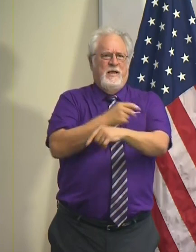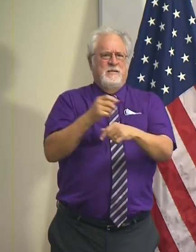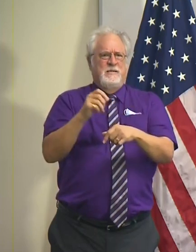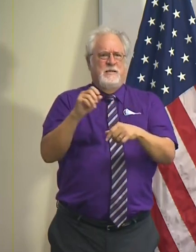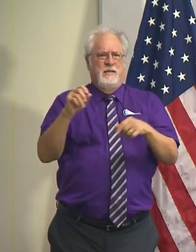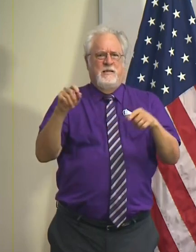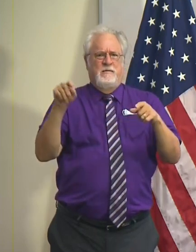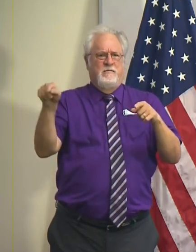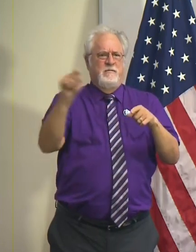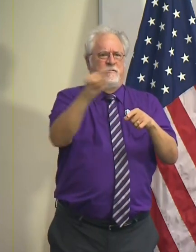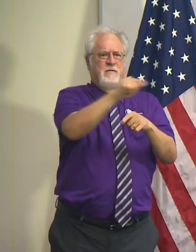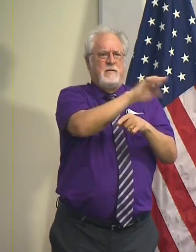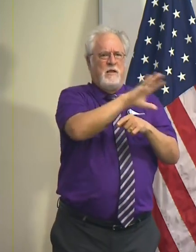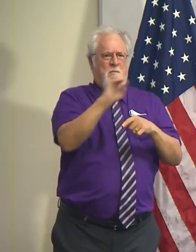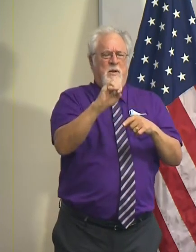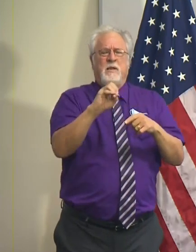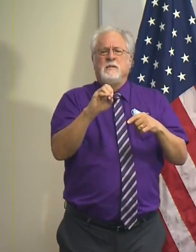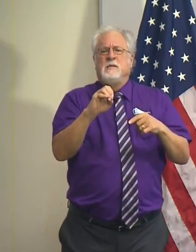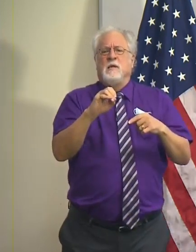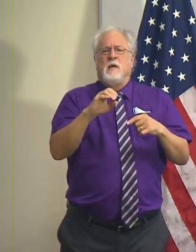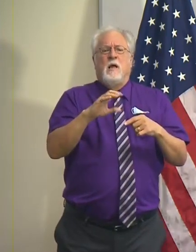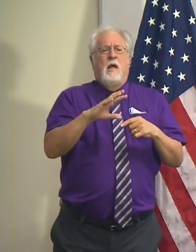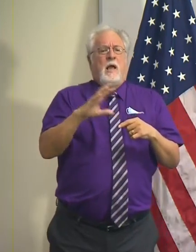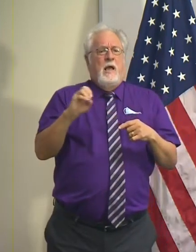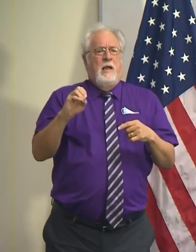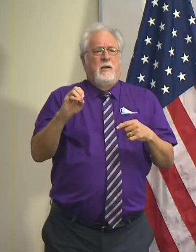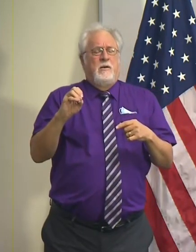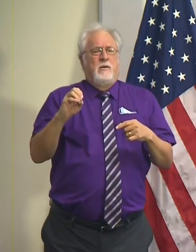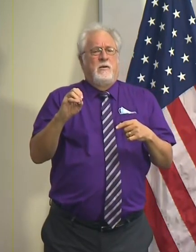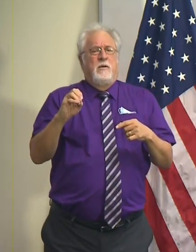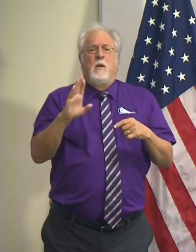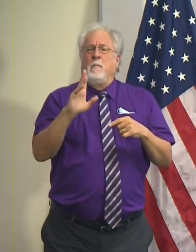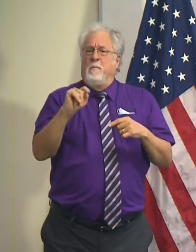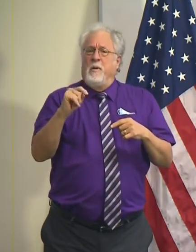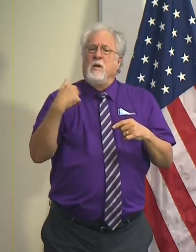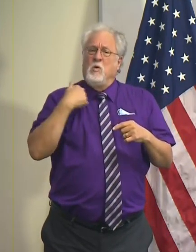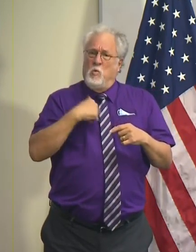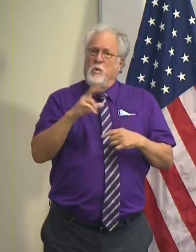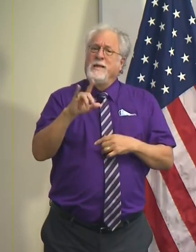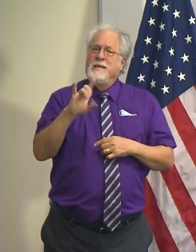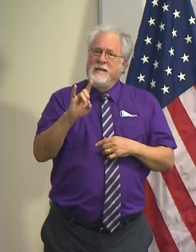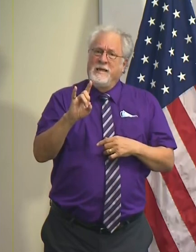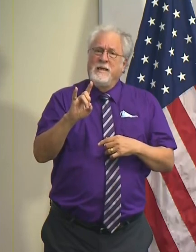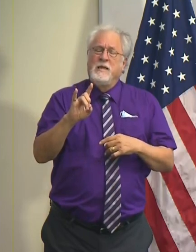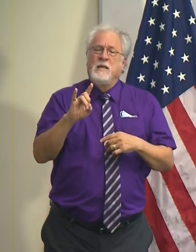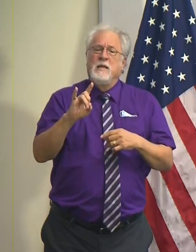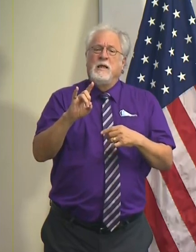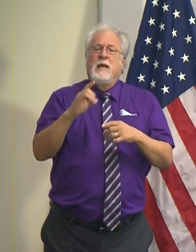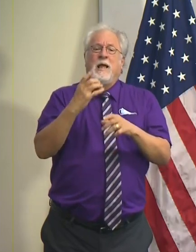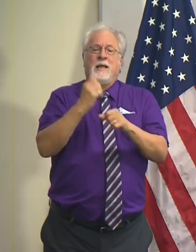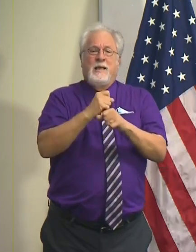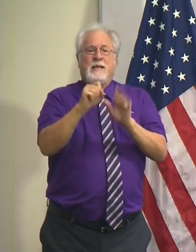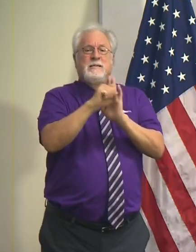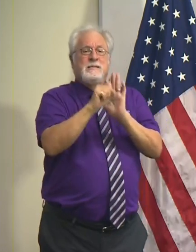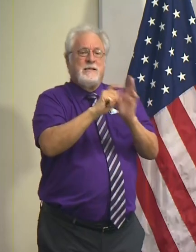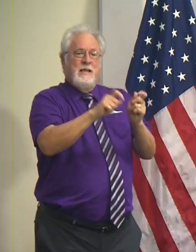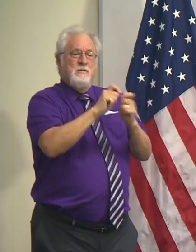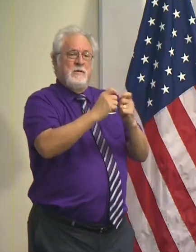that are ongoing simultaneously and so forth. But we did get state-specific